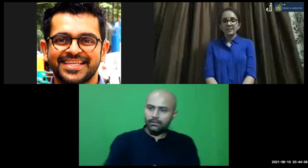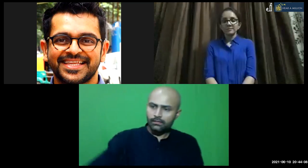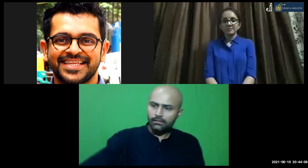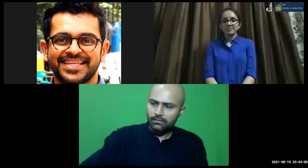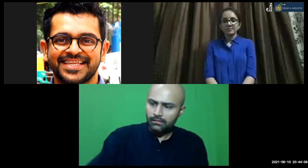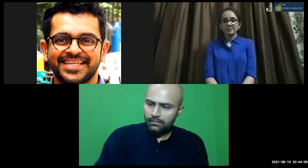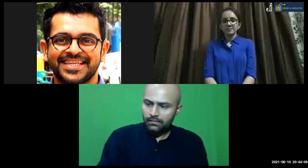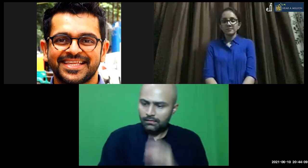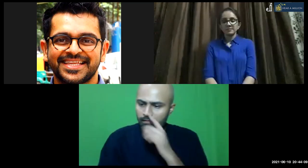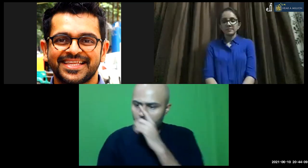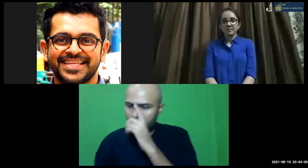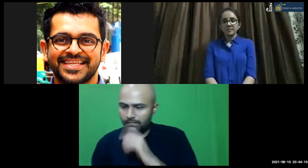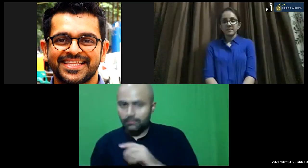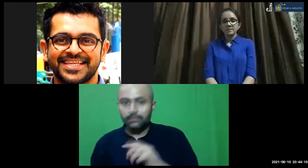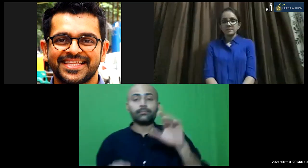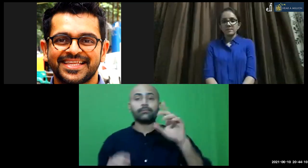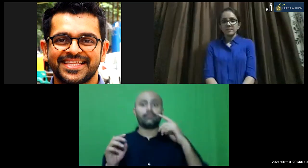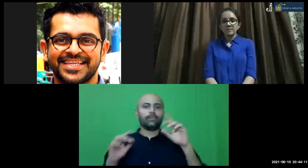Great.